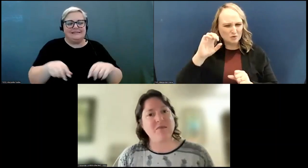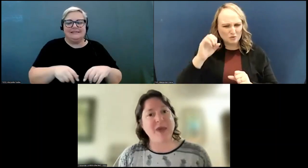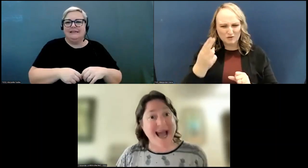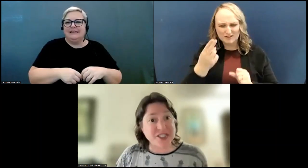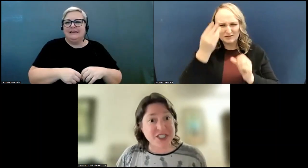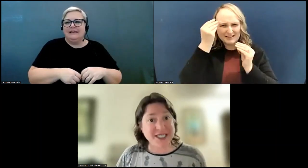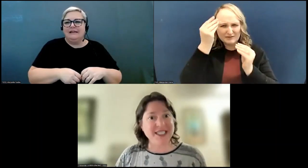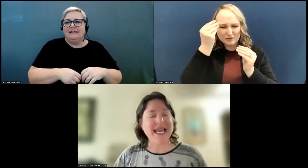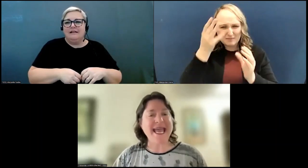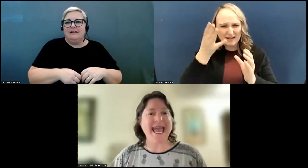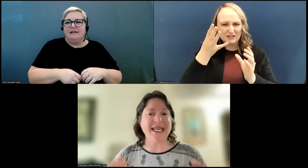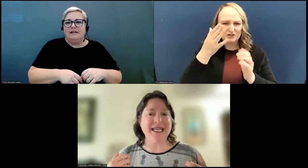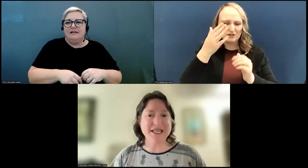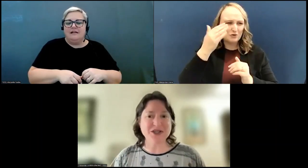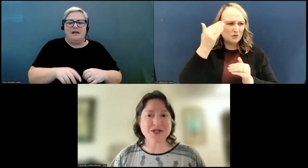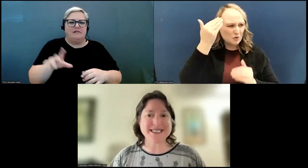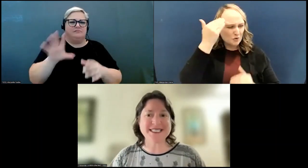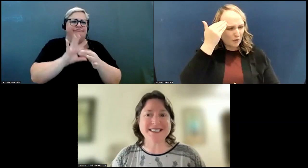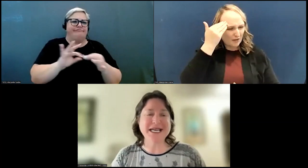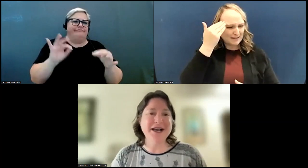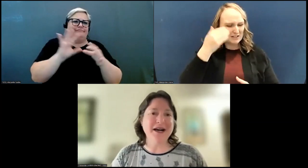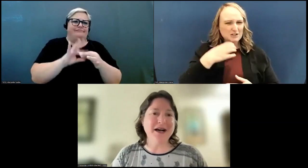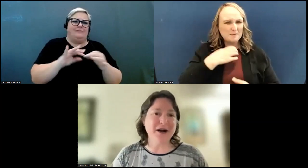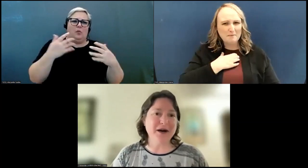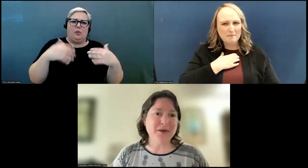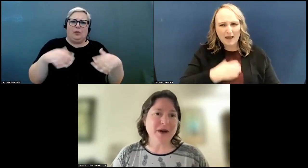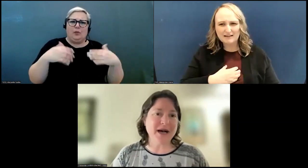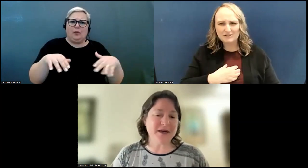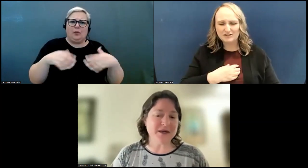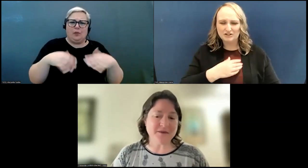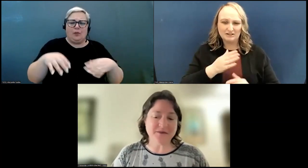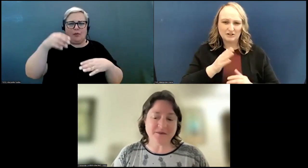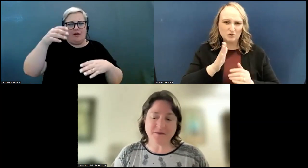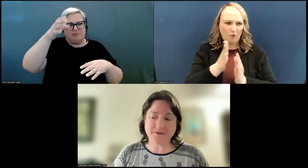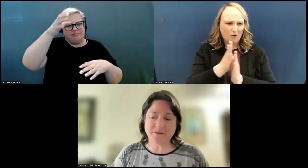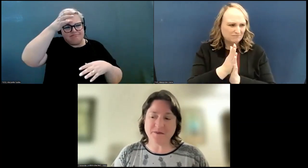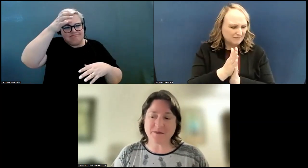knowledge and passion and interest